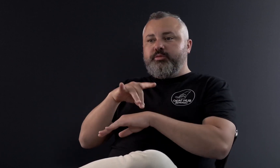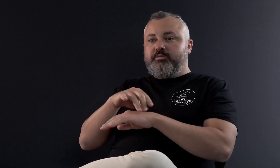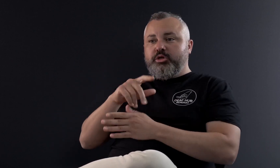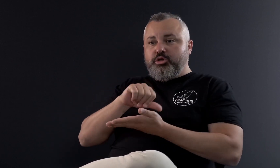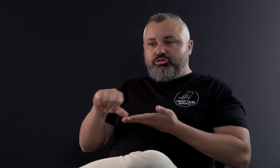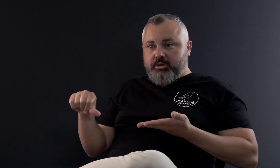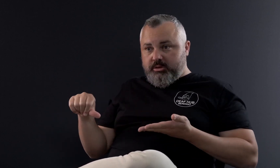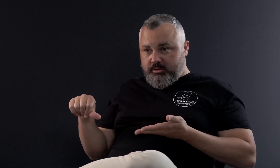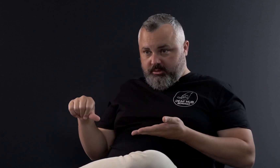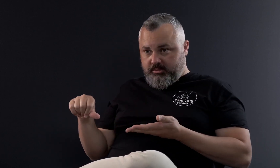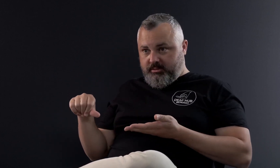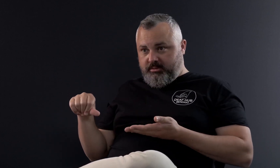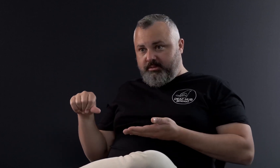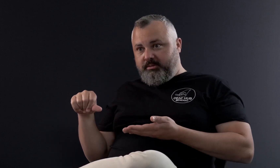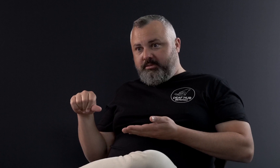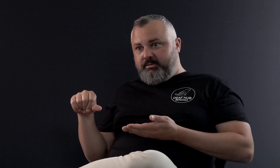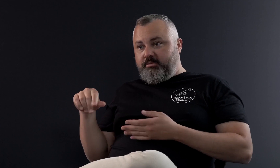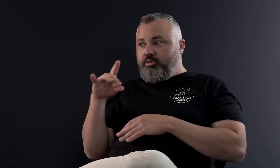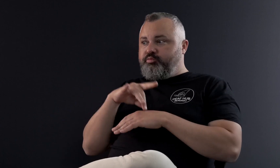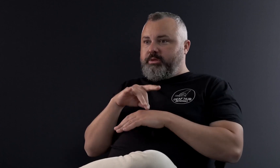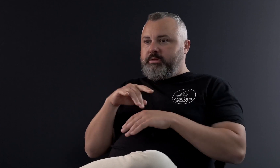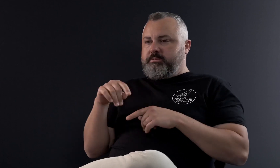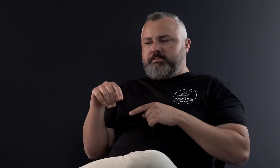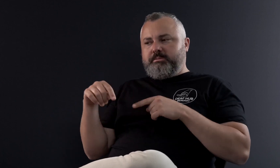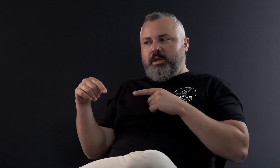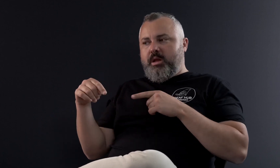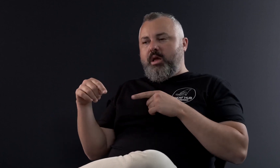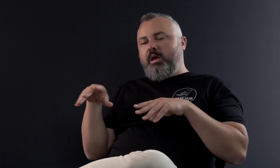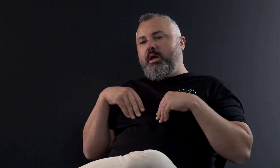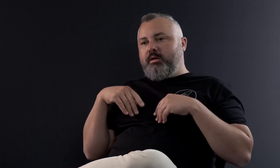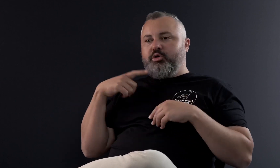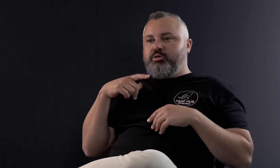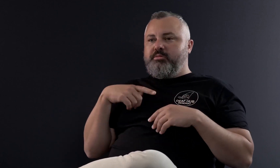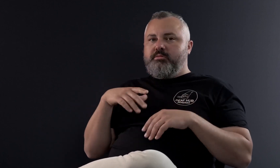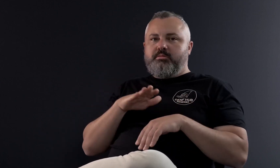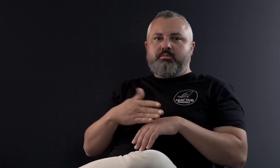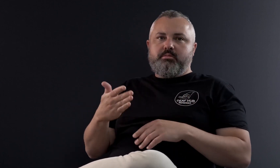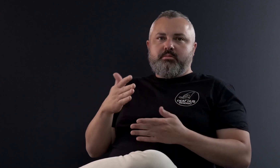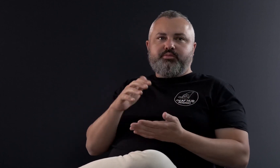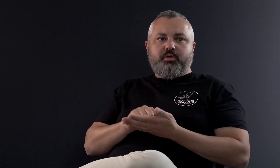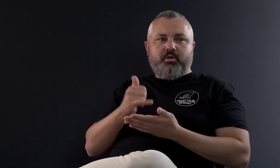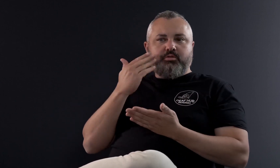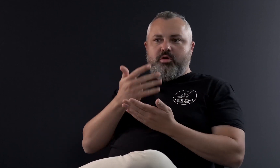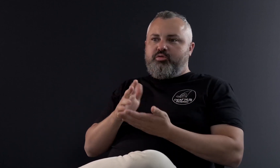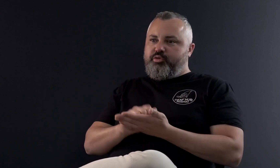them, even in surgical settings? It seems that the hospitals can't be bothered to book an interpreter or simply don't know how.